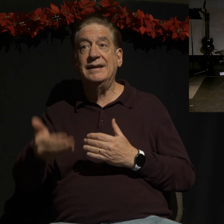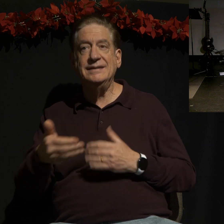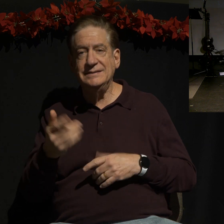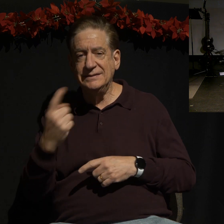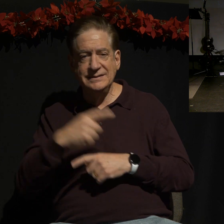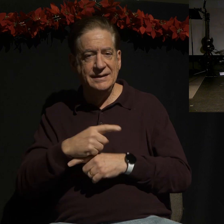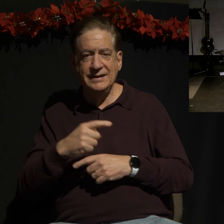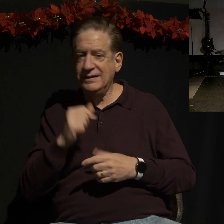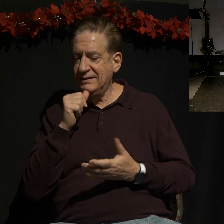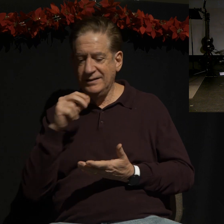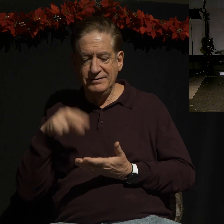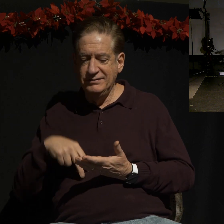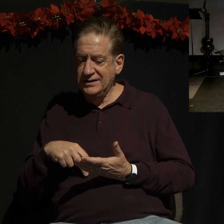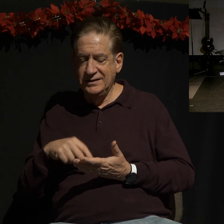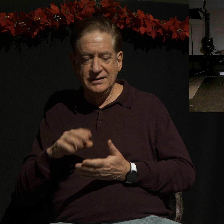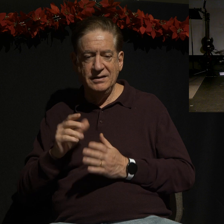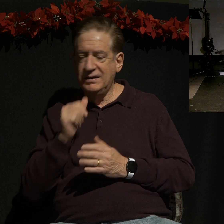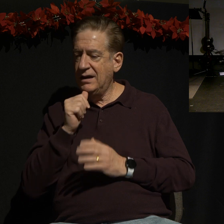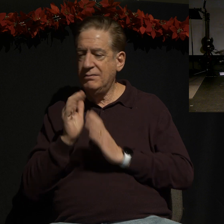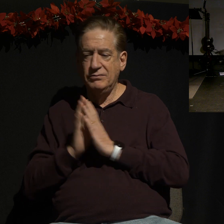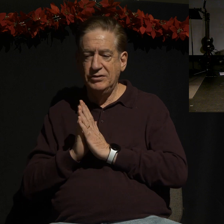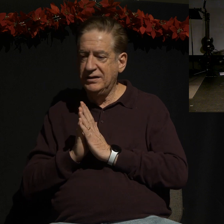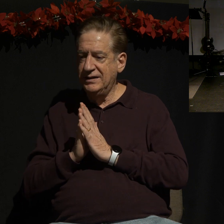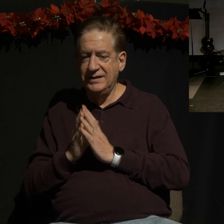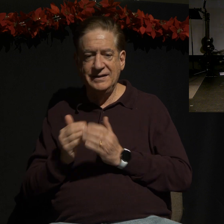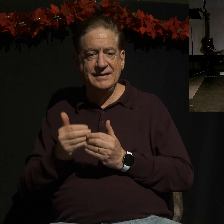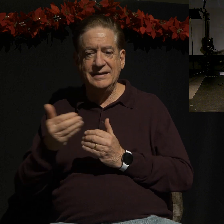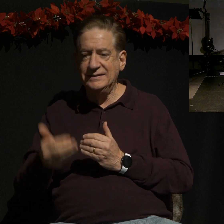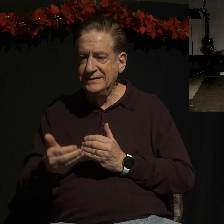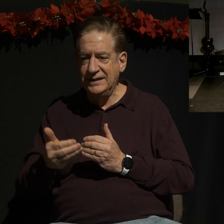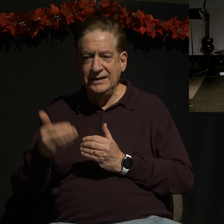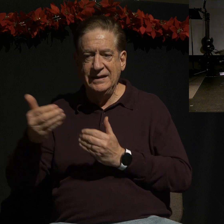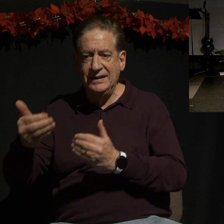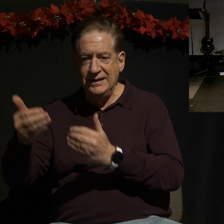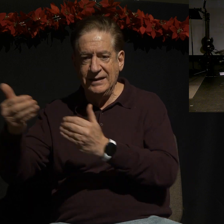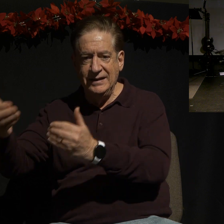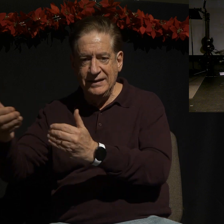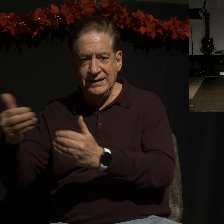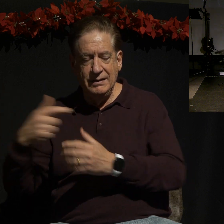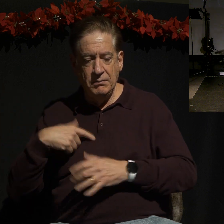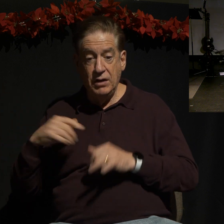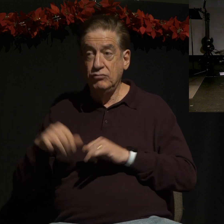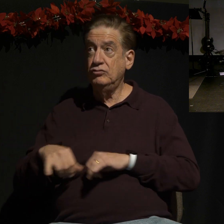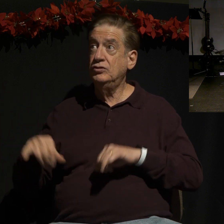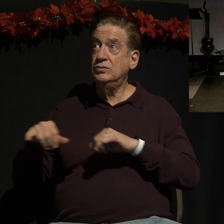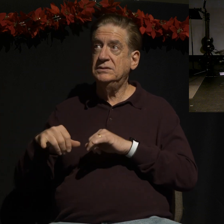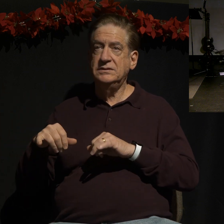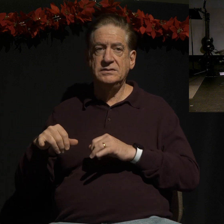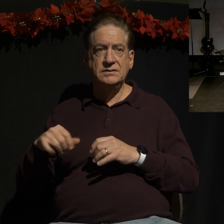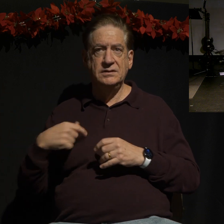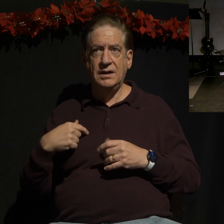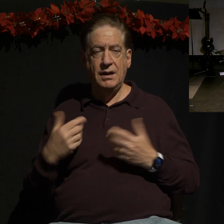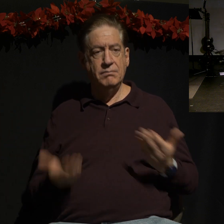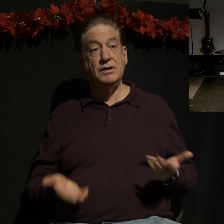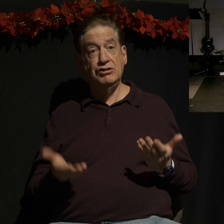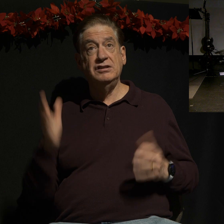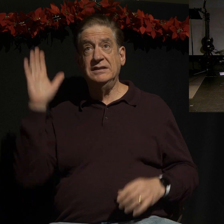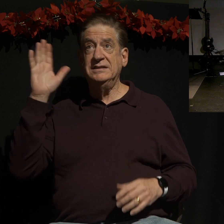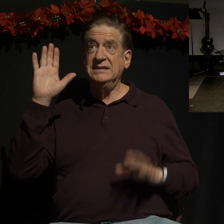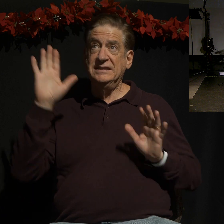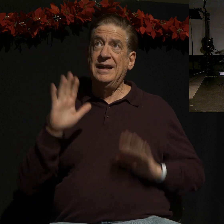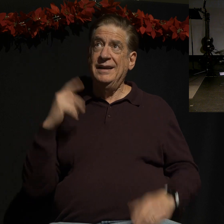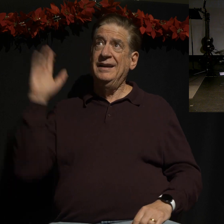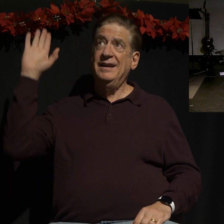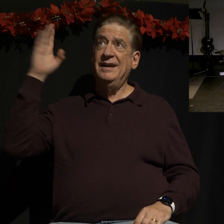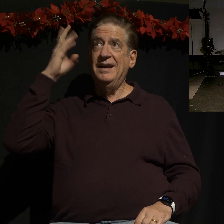it becomes a little easier to not pray. And then the next day, and pretty soon my routine becomes, I'm here on Sunday, God. I'm